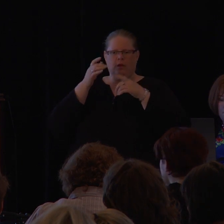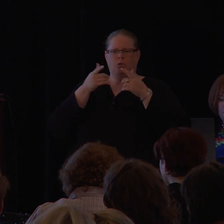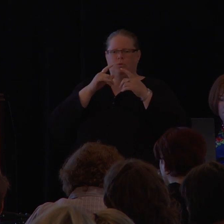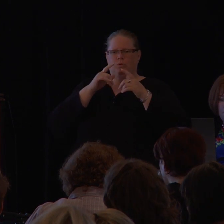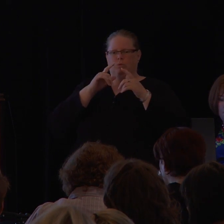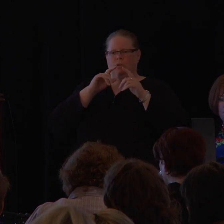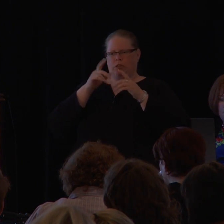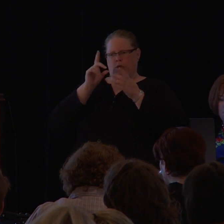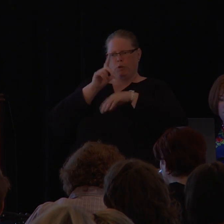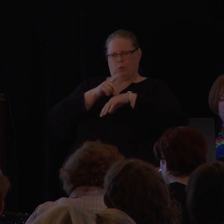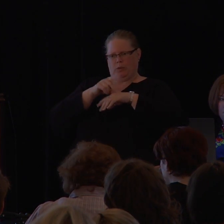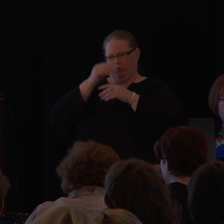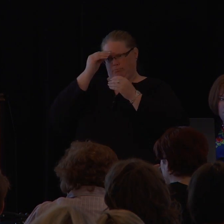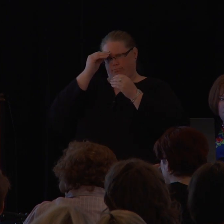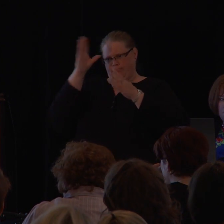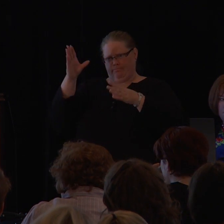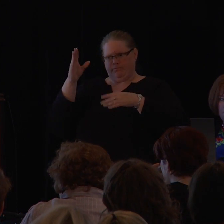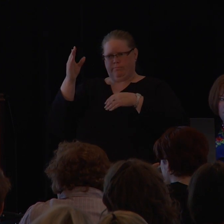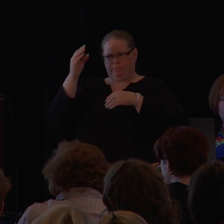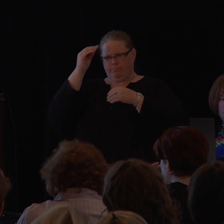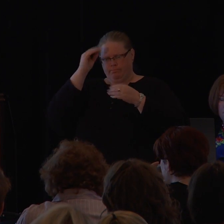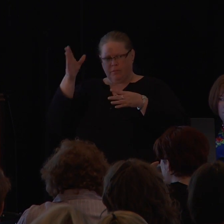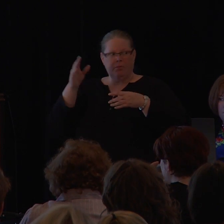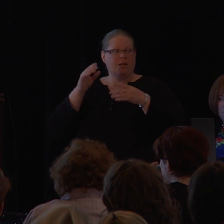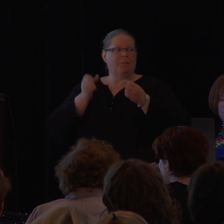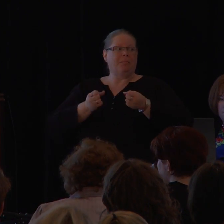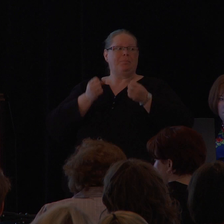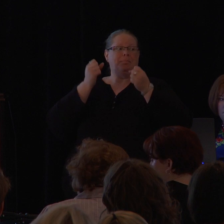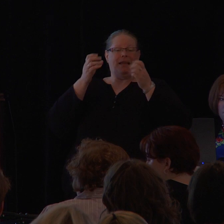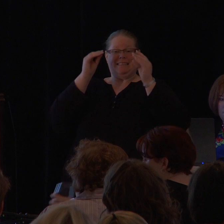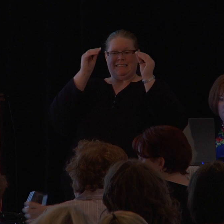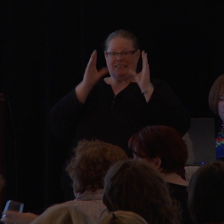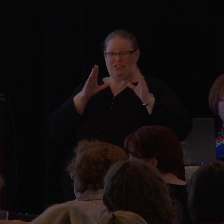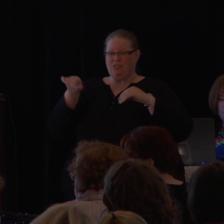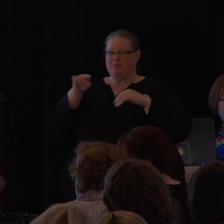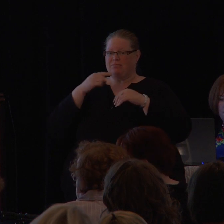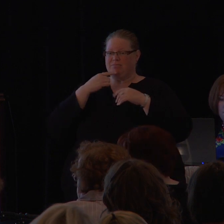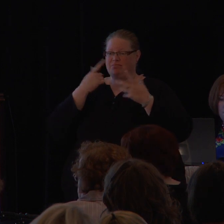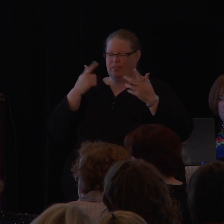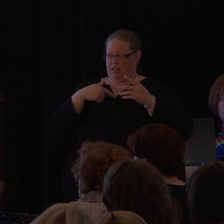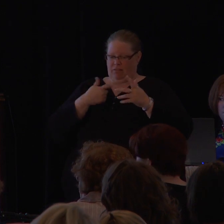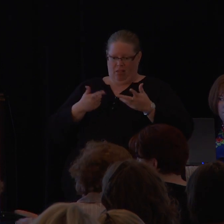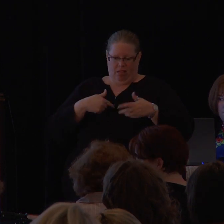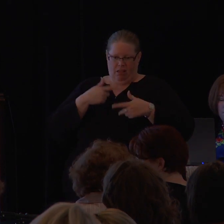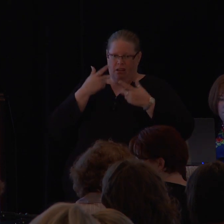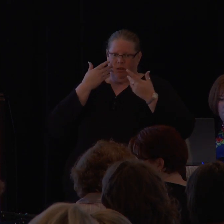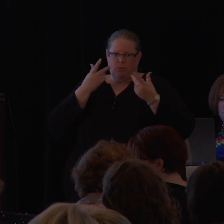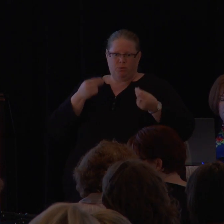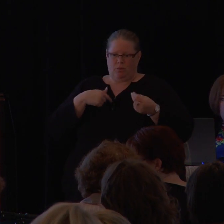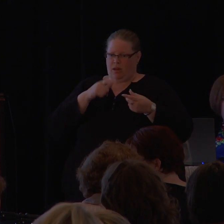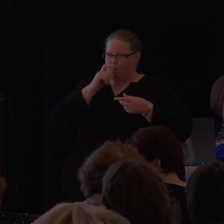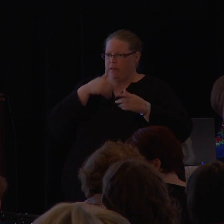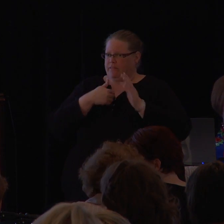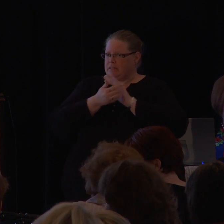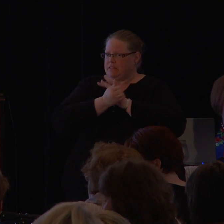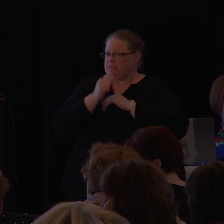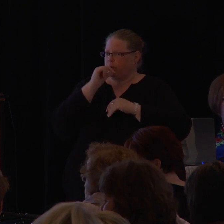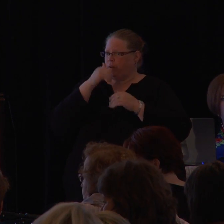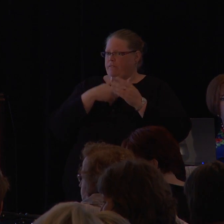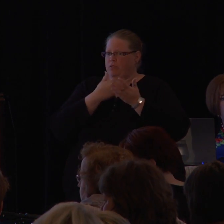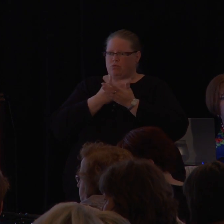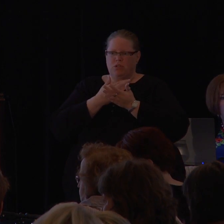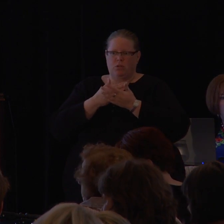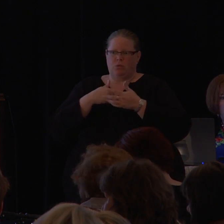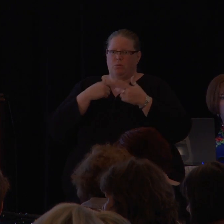just said. But one of the problems that many teachers comment on is lack of skills and resources, and we've heard about that in some of the